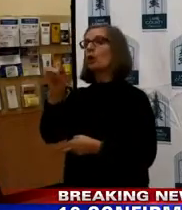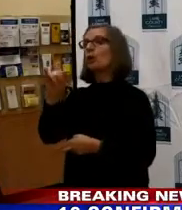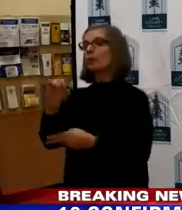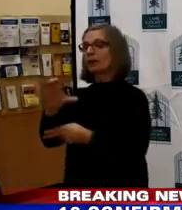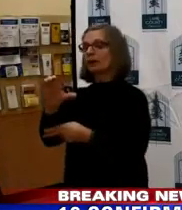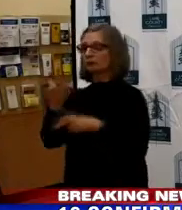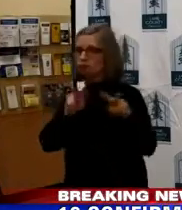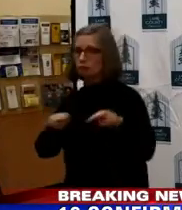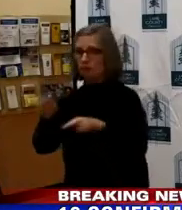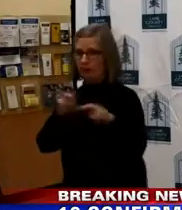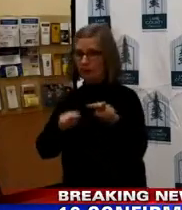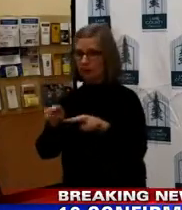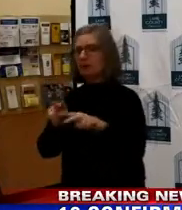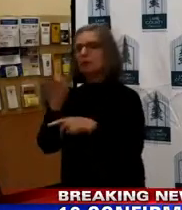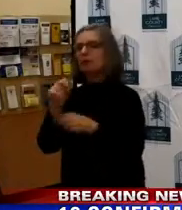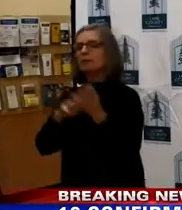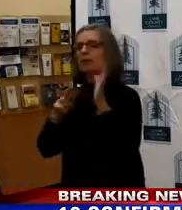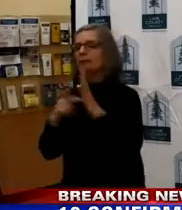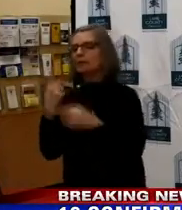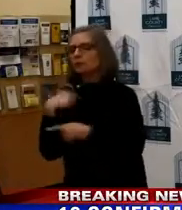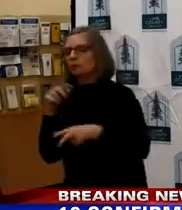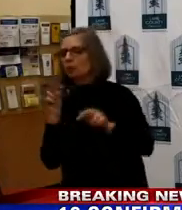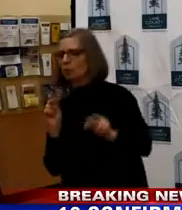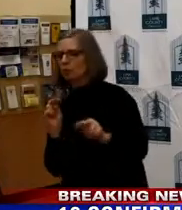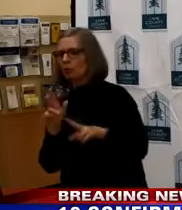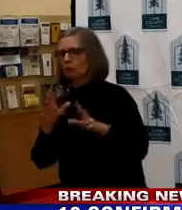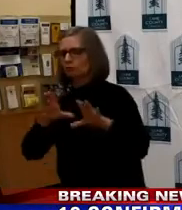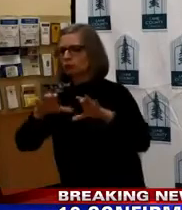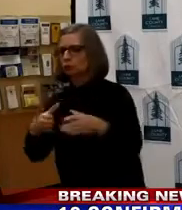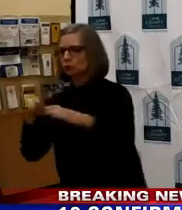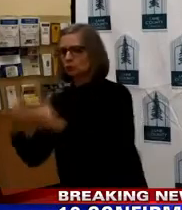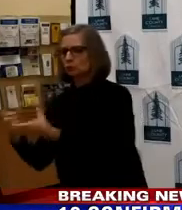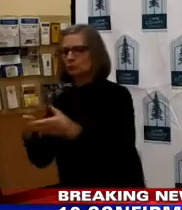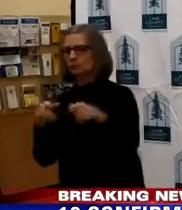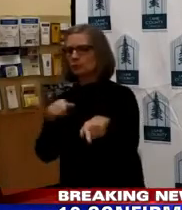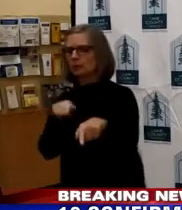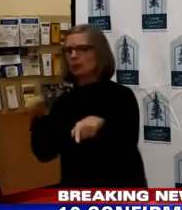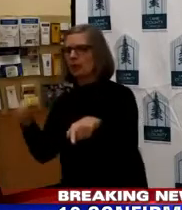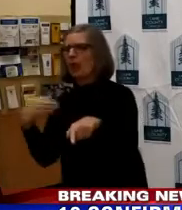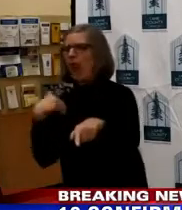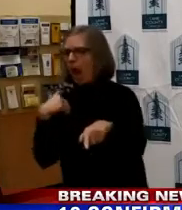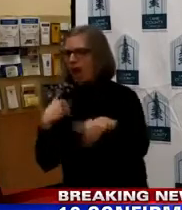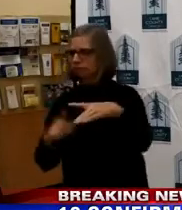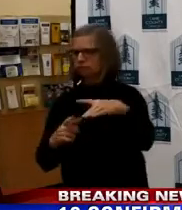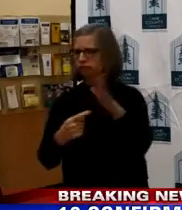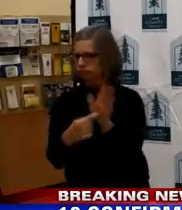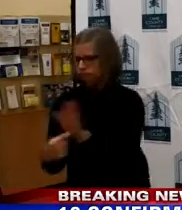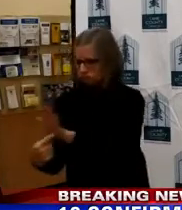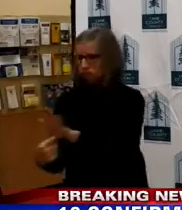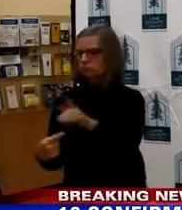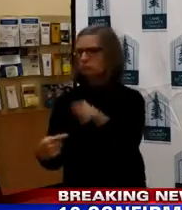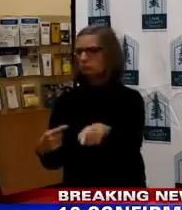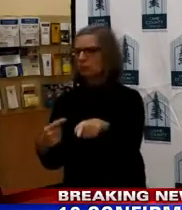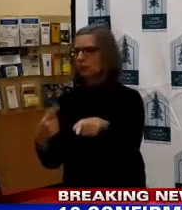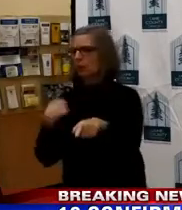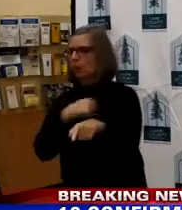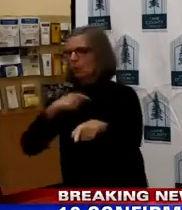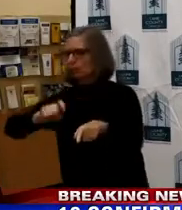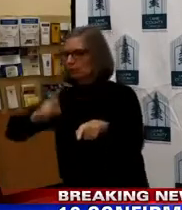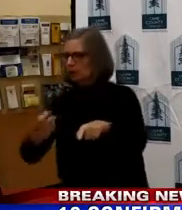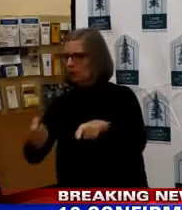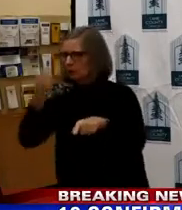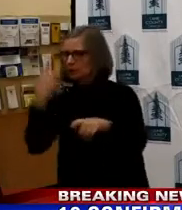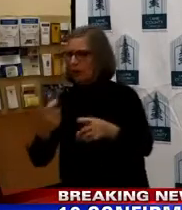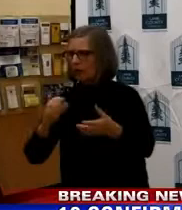have symptoms. We might not be able to test all those individuals, but just understanding where symptoms are taking place, how widespread that